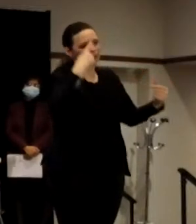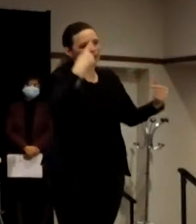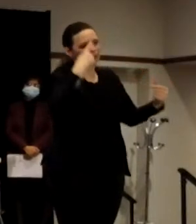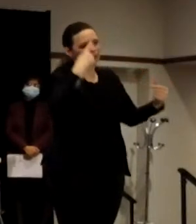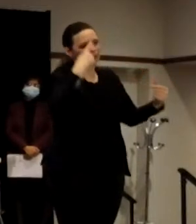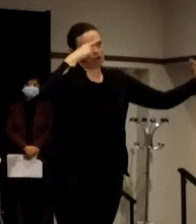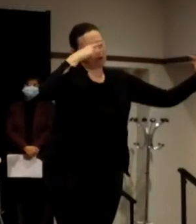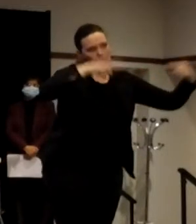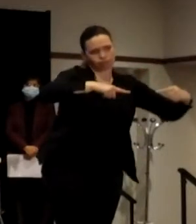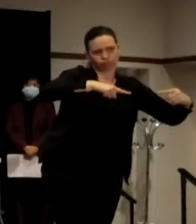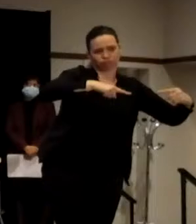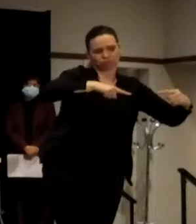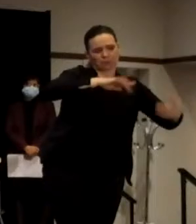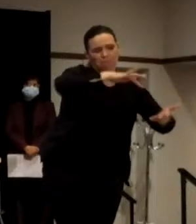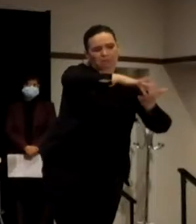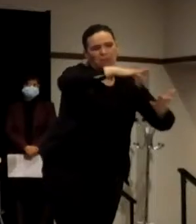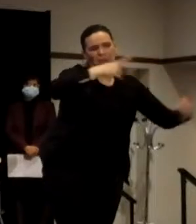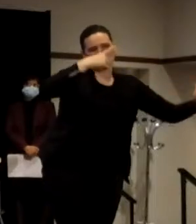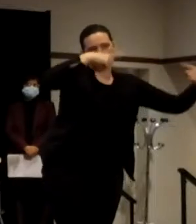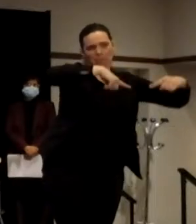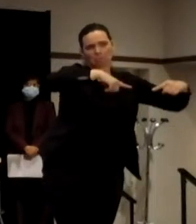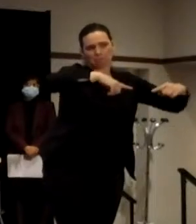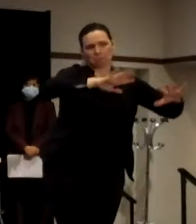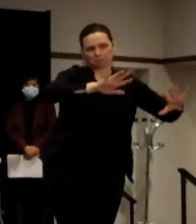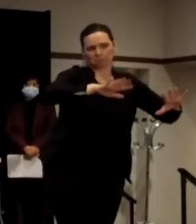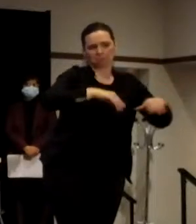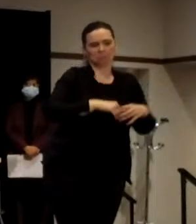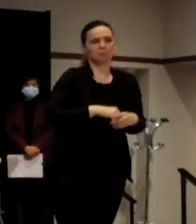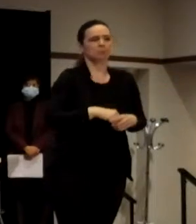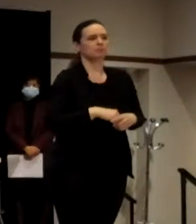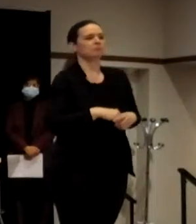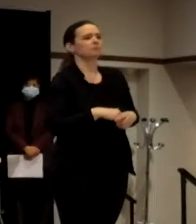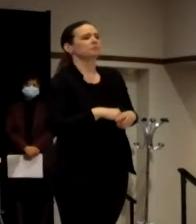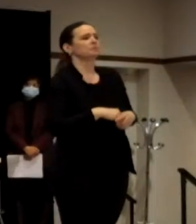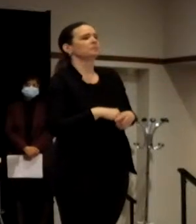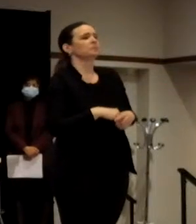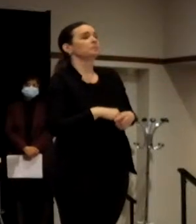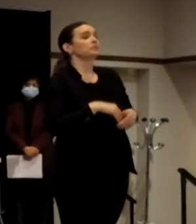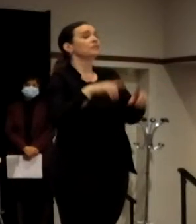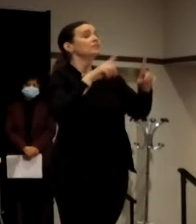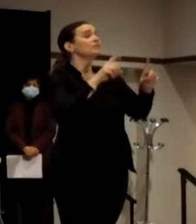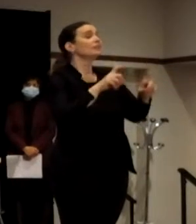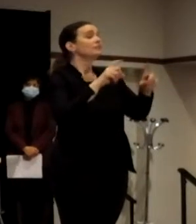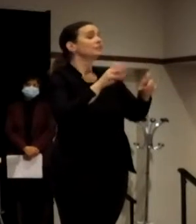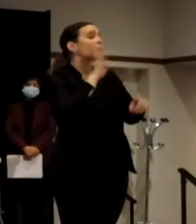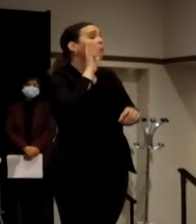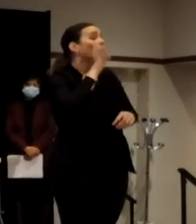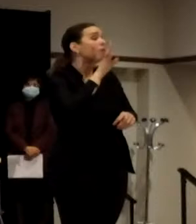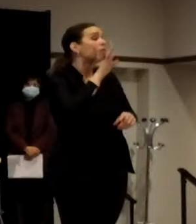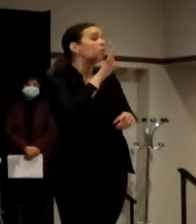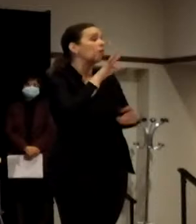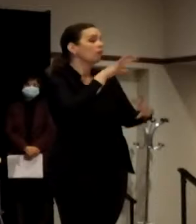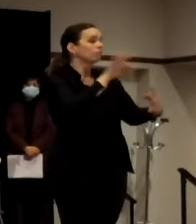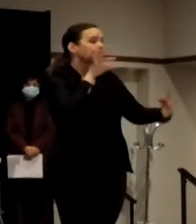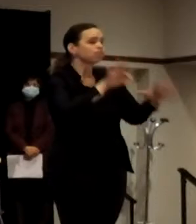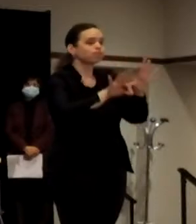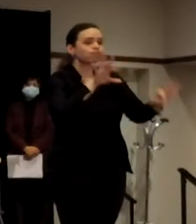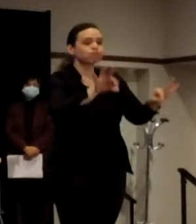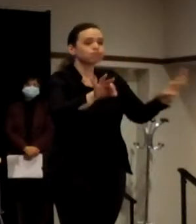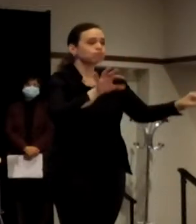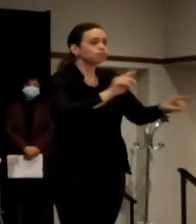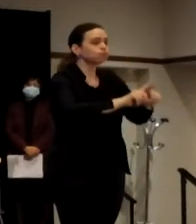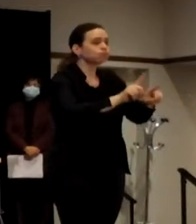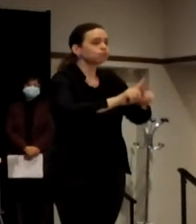used as a pool on the students. We will now use the rapid test in addition to